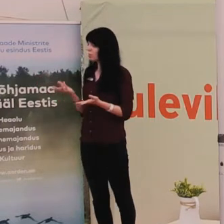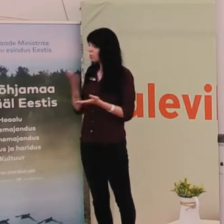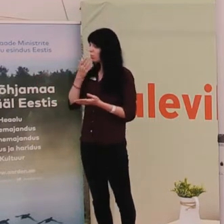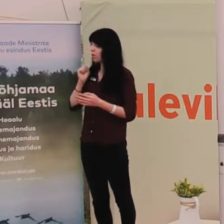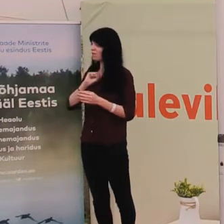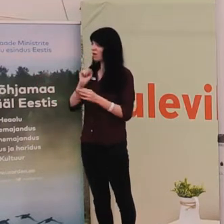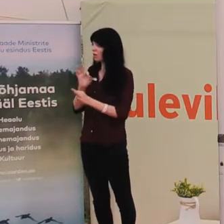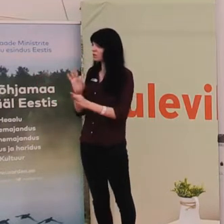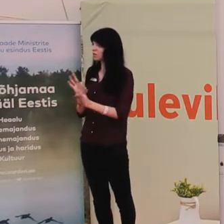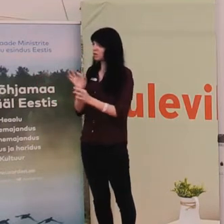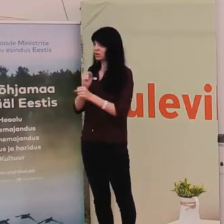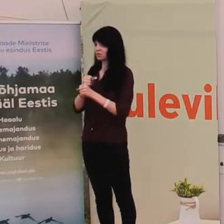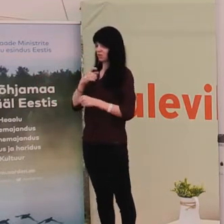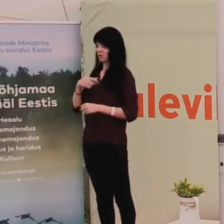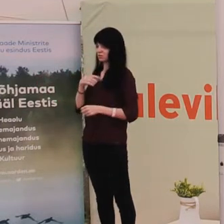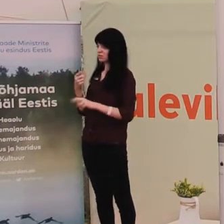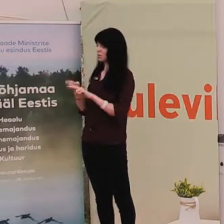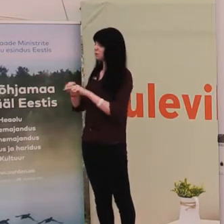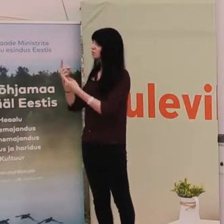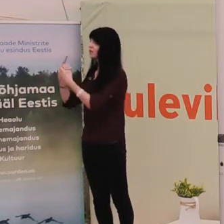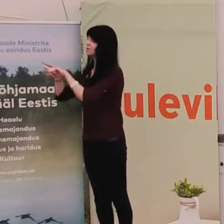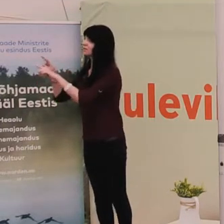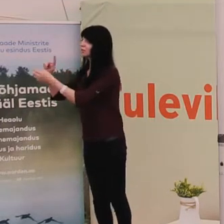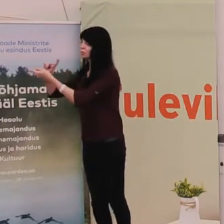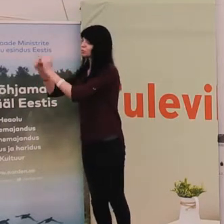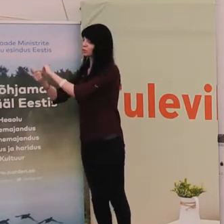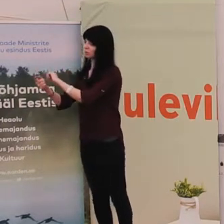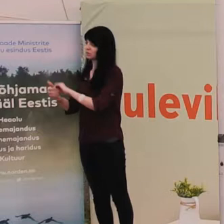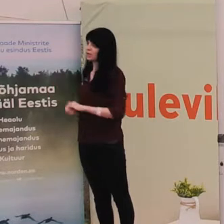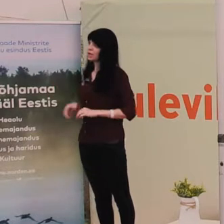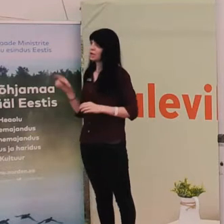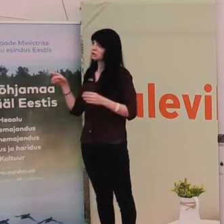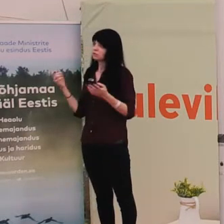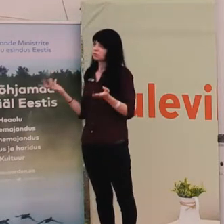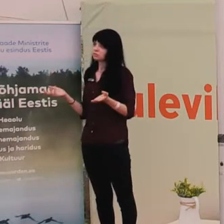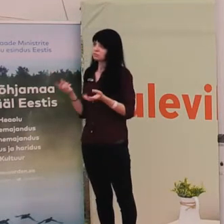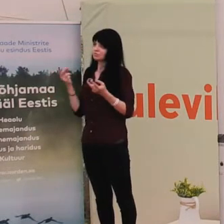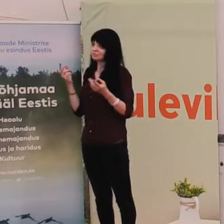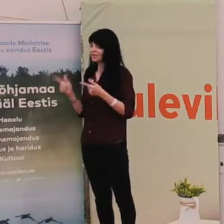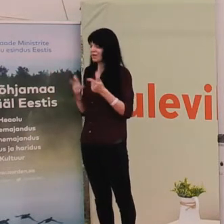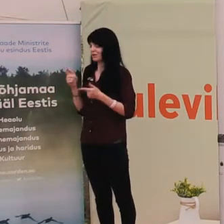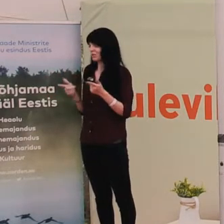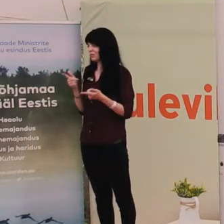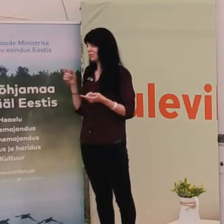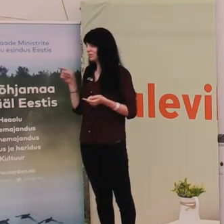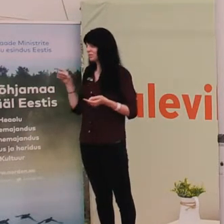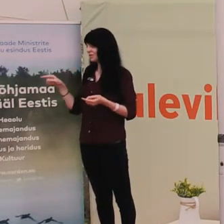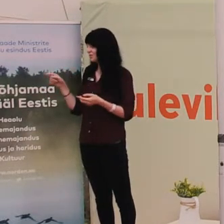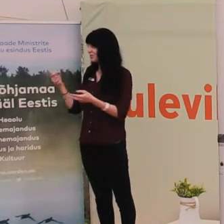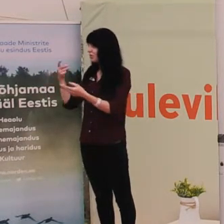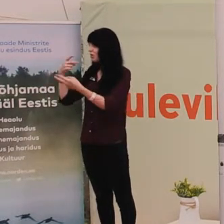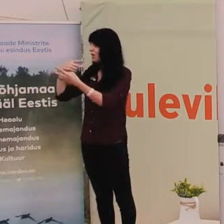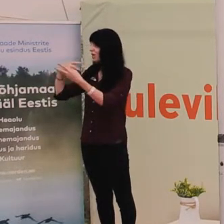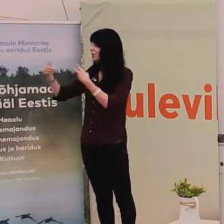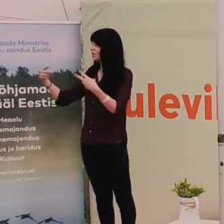technology will solve everything, or the circular economy will solve everything, or sharing economy will solve everything. I mean, those are all different things that